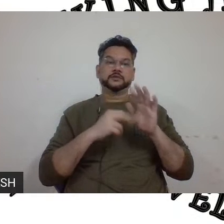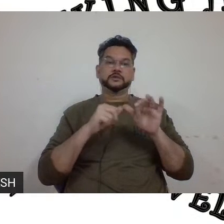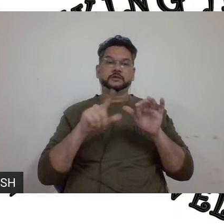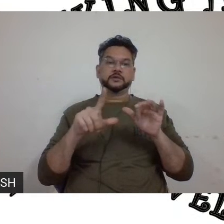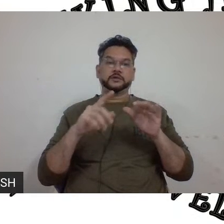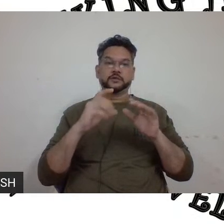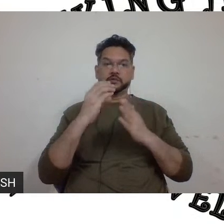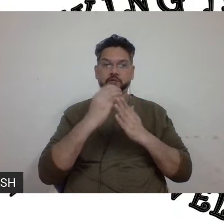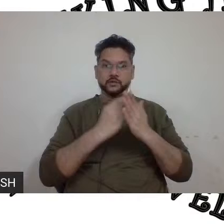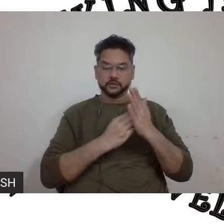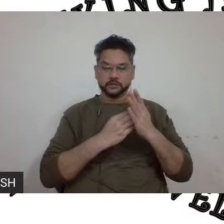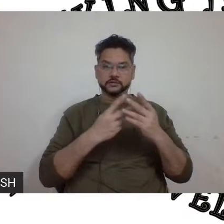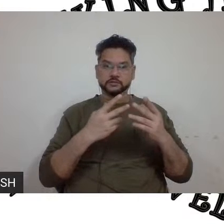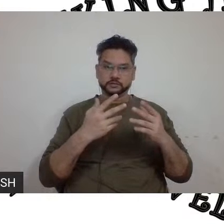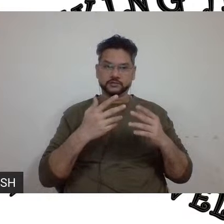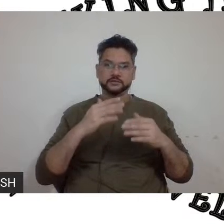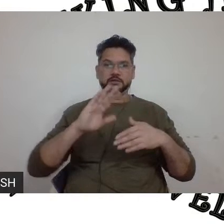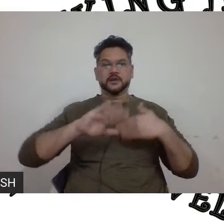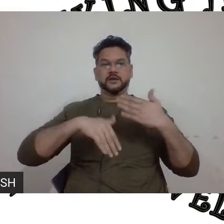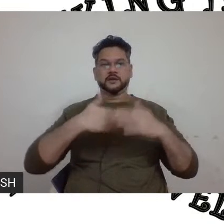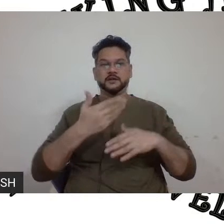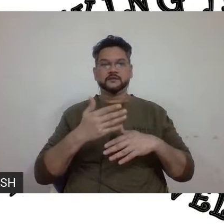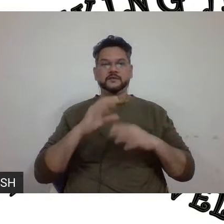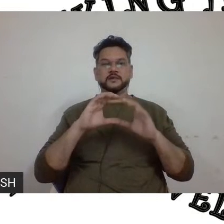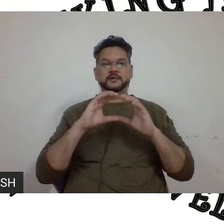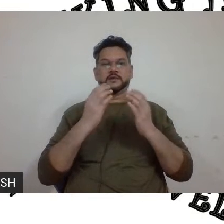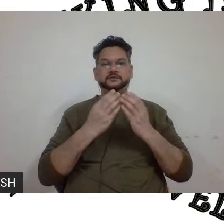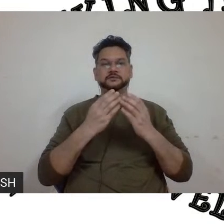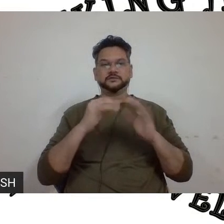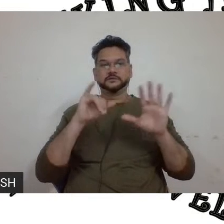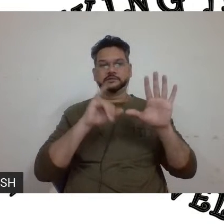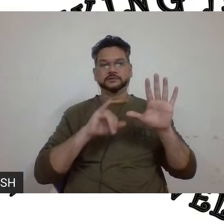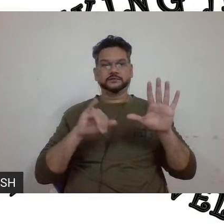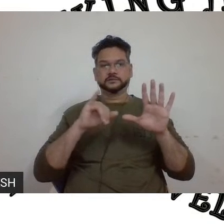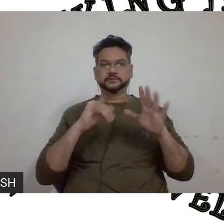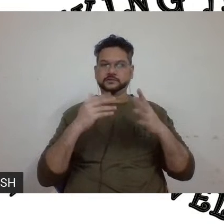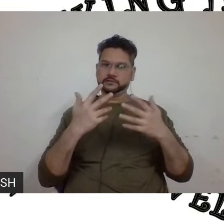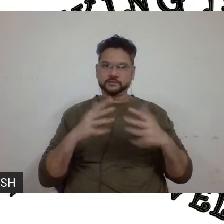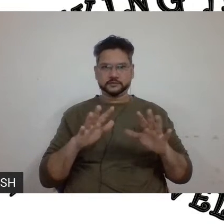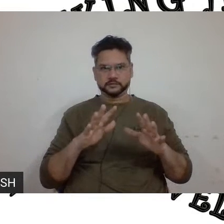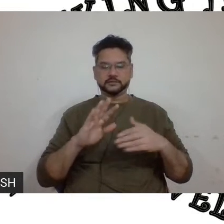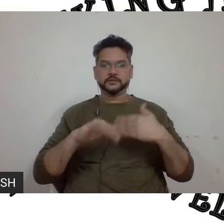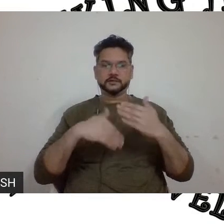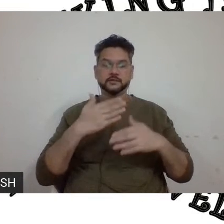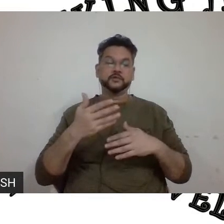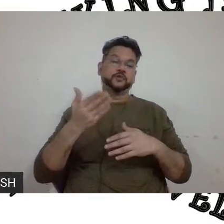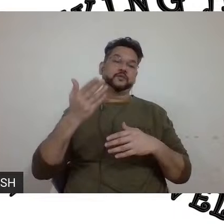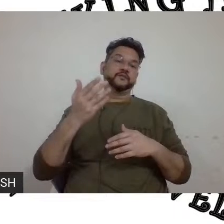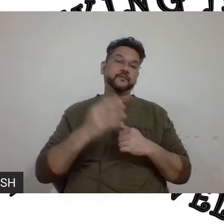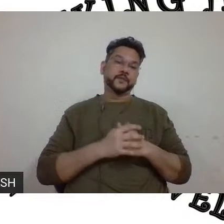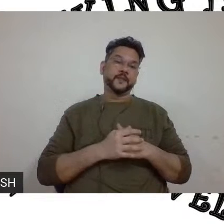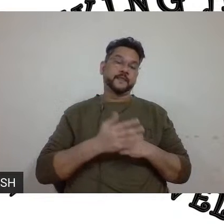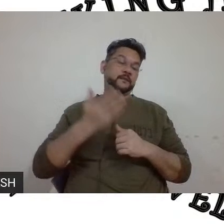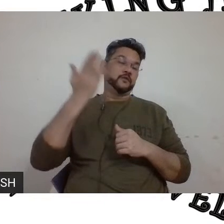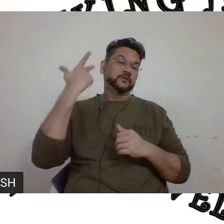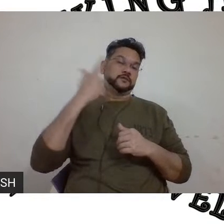person we were doing the advocacy to include it at least from the level of class